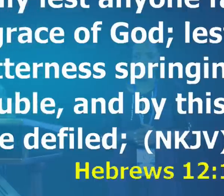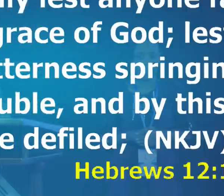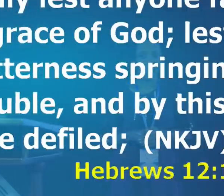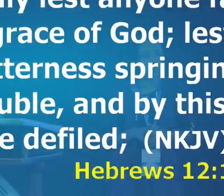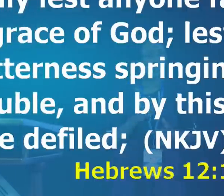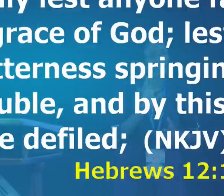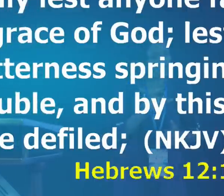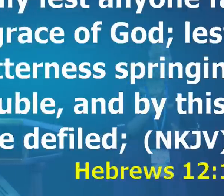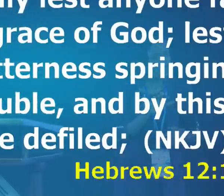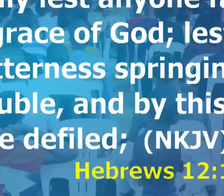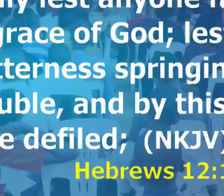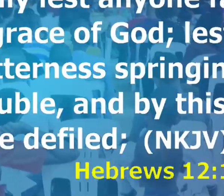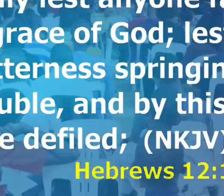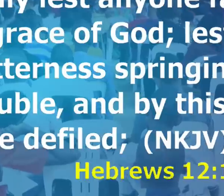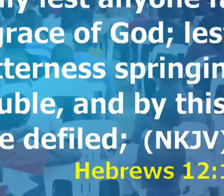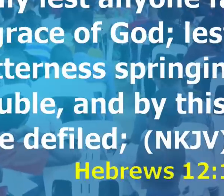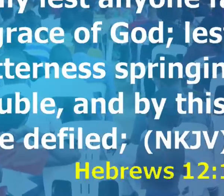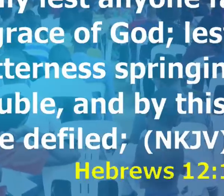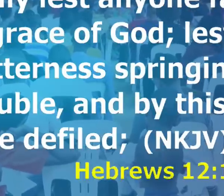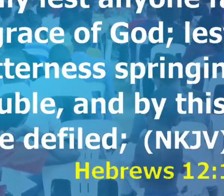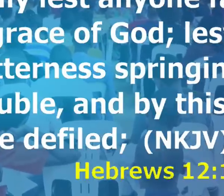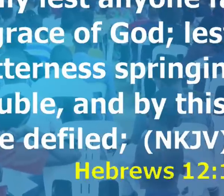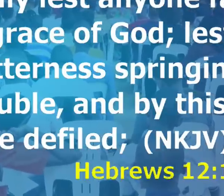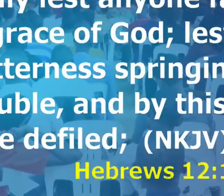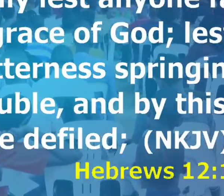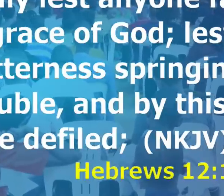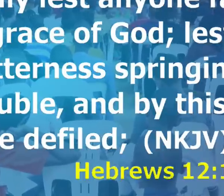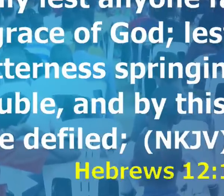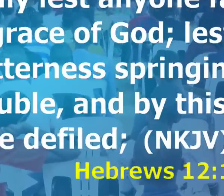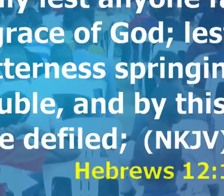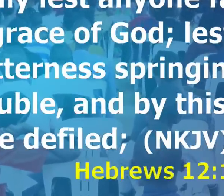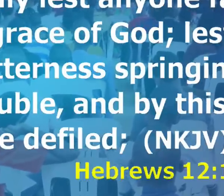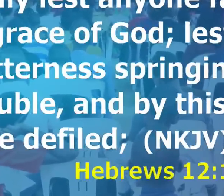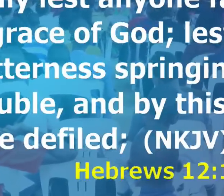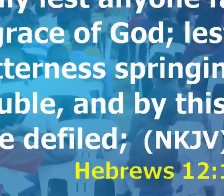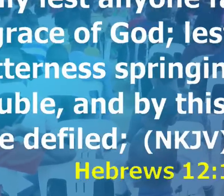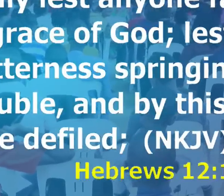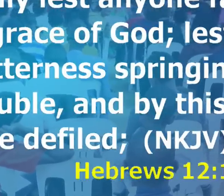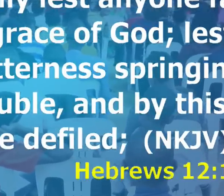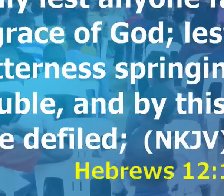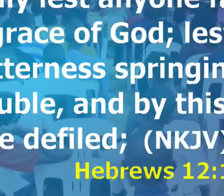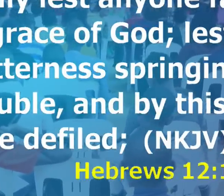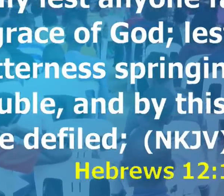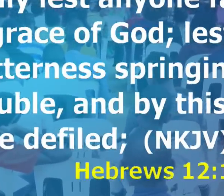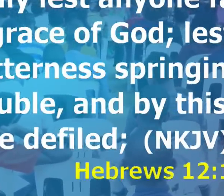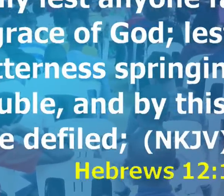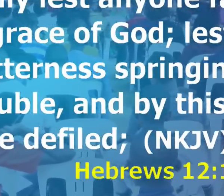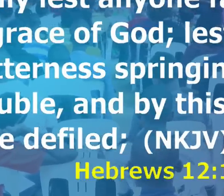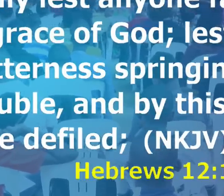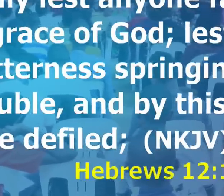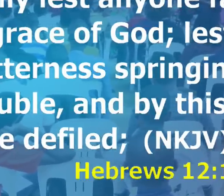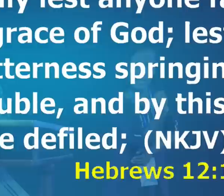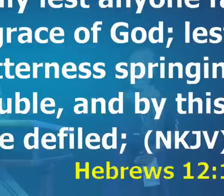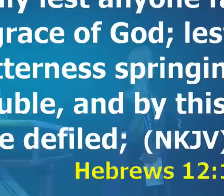Ebiwundu kye bikola. What wounds do? Oba eddungu kye likola. Or what the